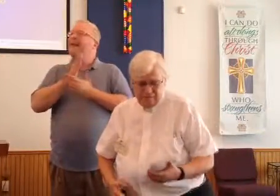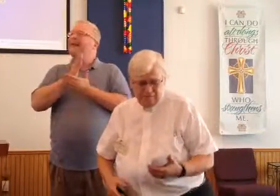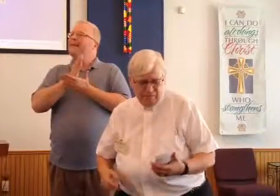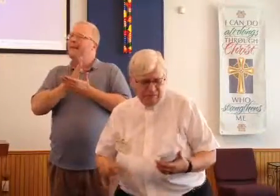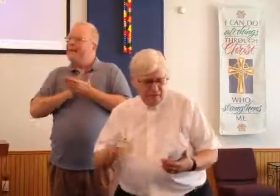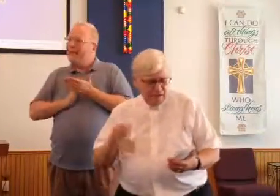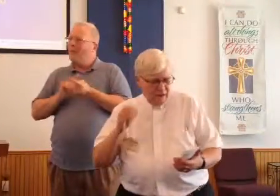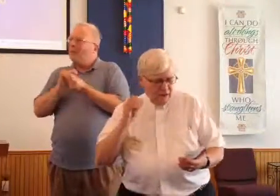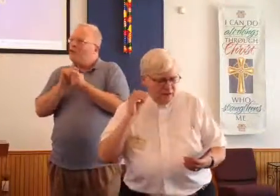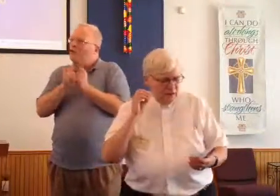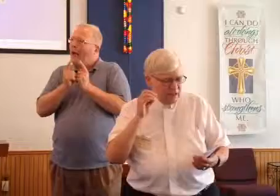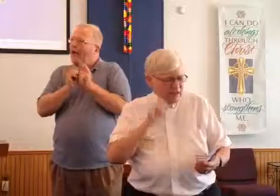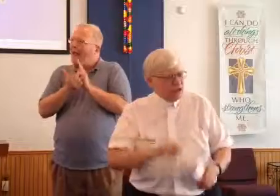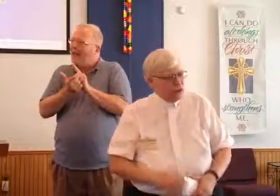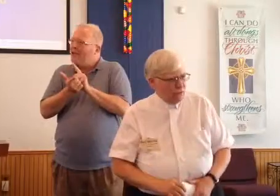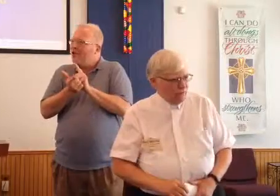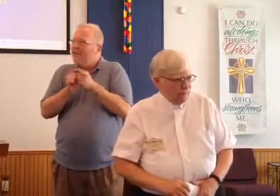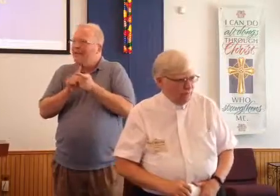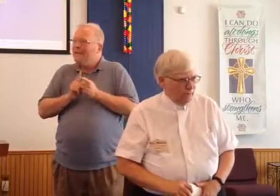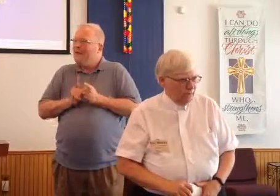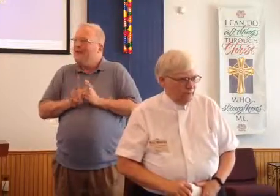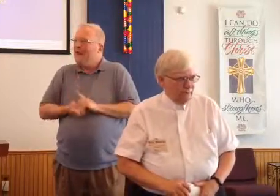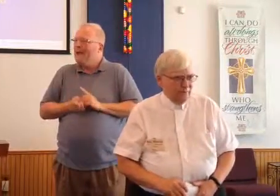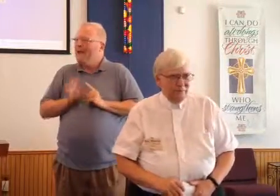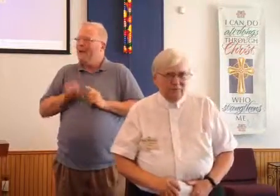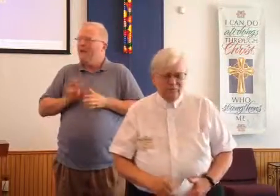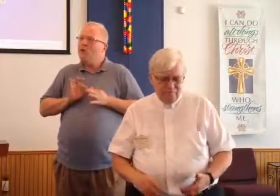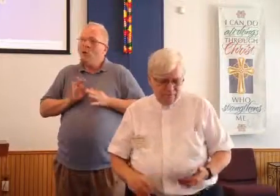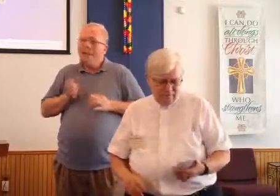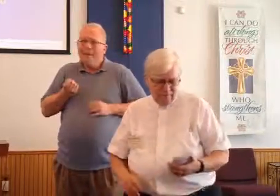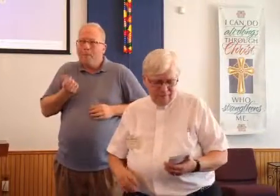finesse this issue.